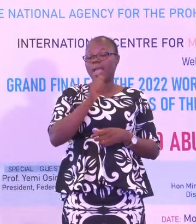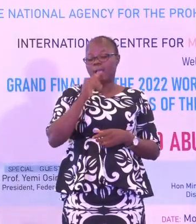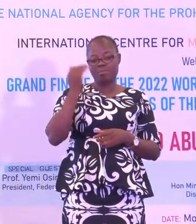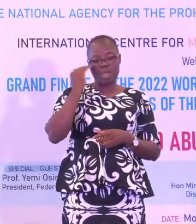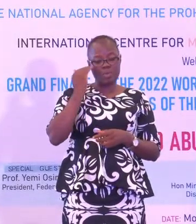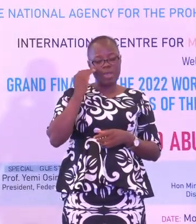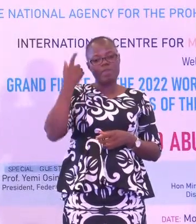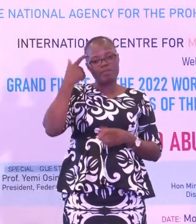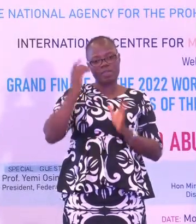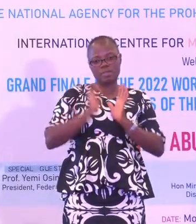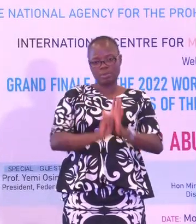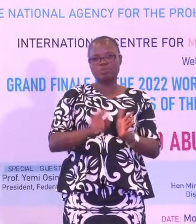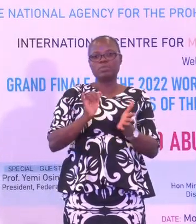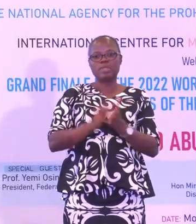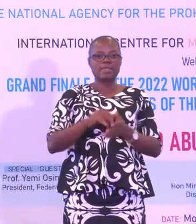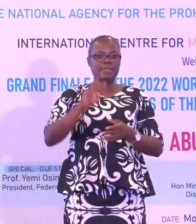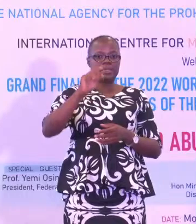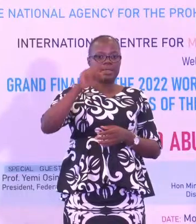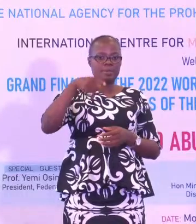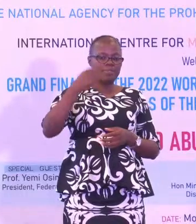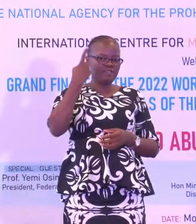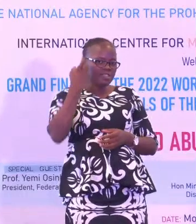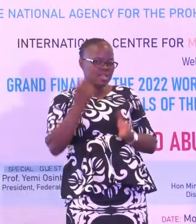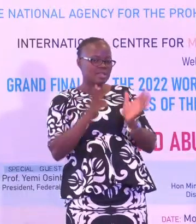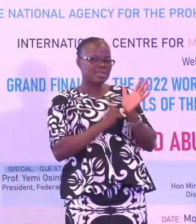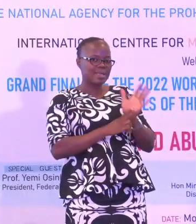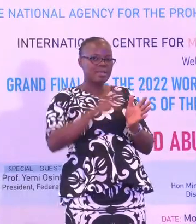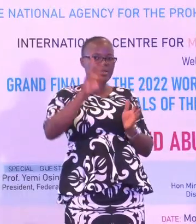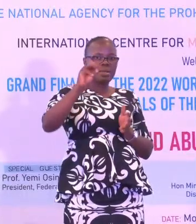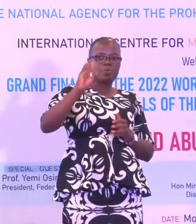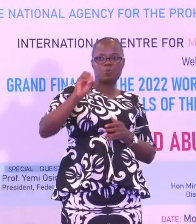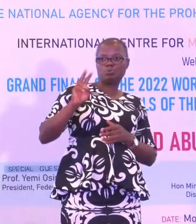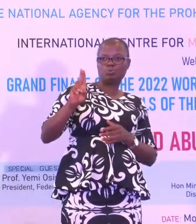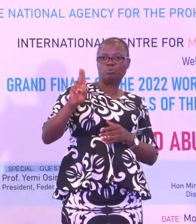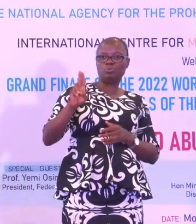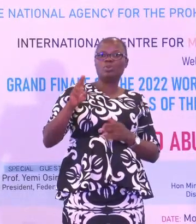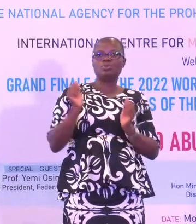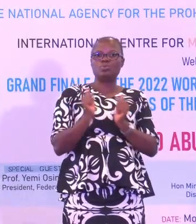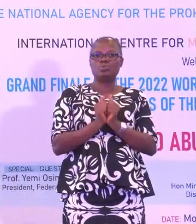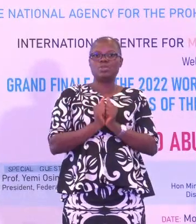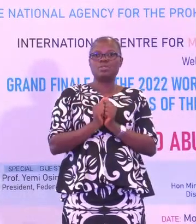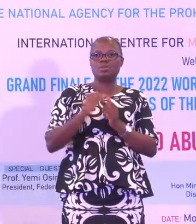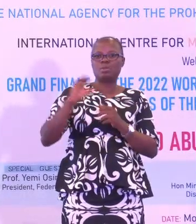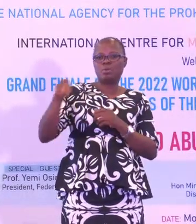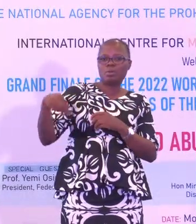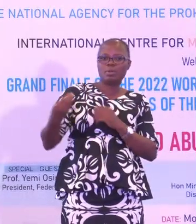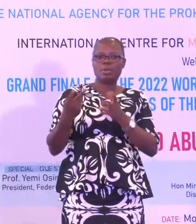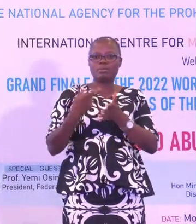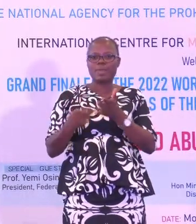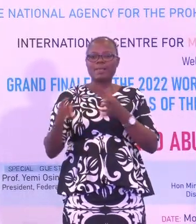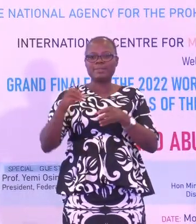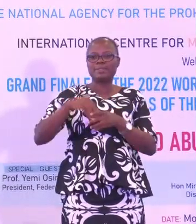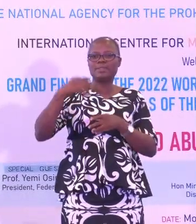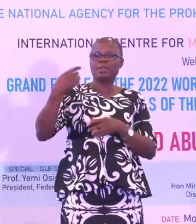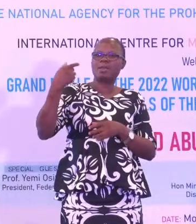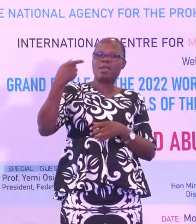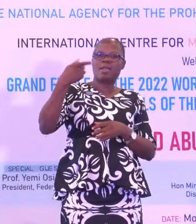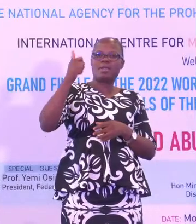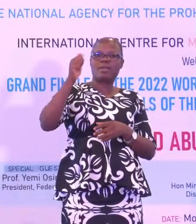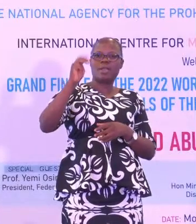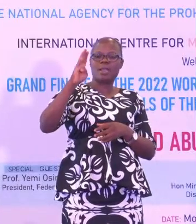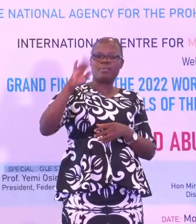for instance, that NAPTIP recently signed an MOU with its counterpart in the Gambia to